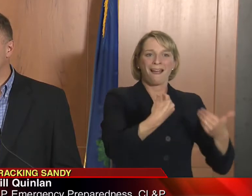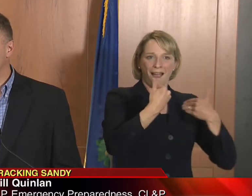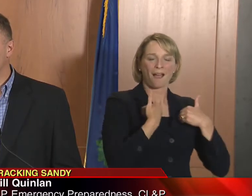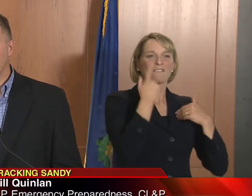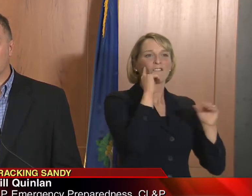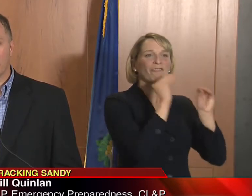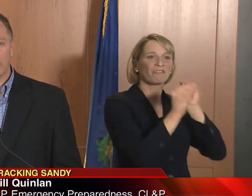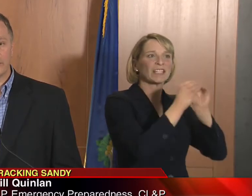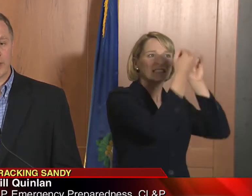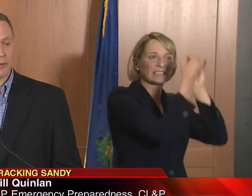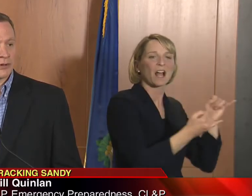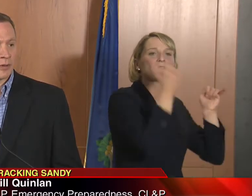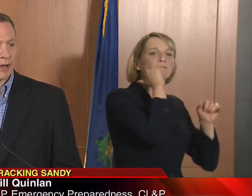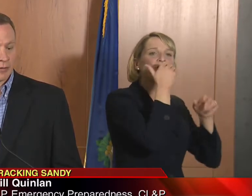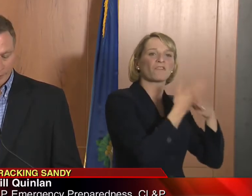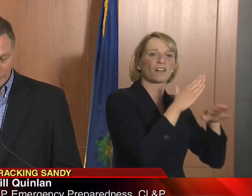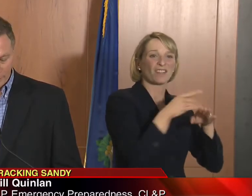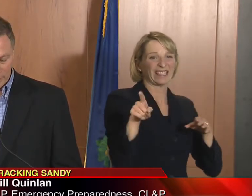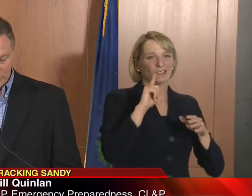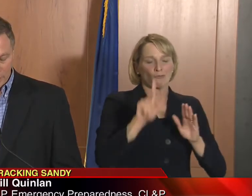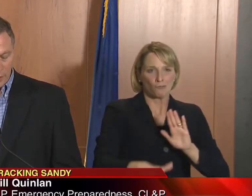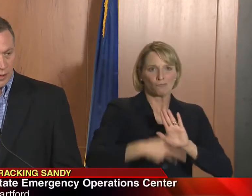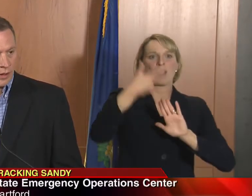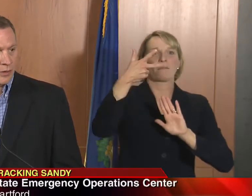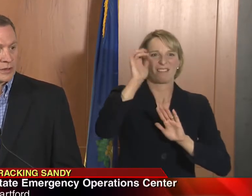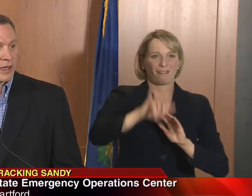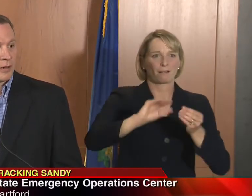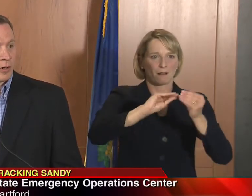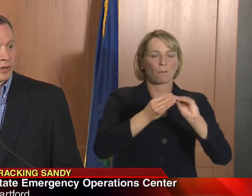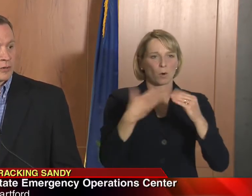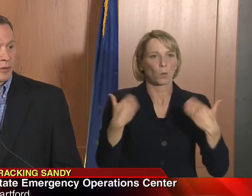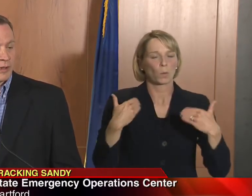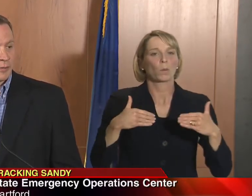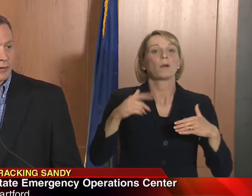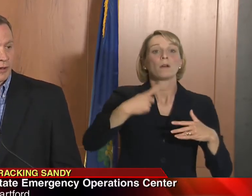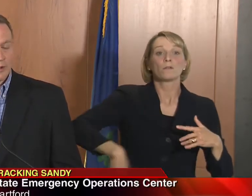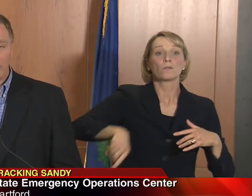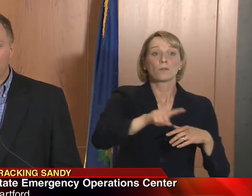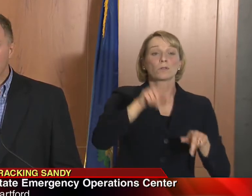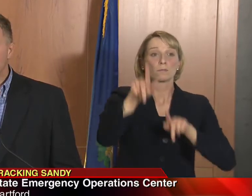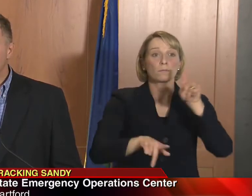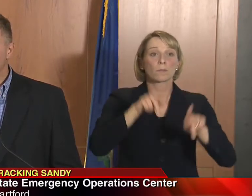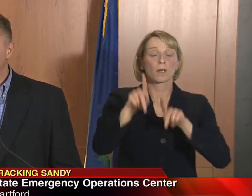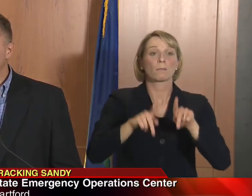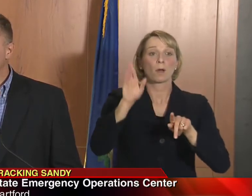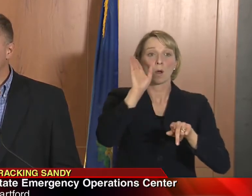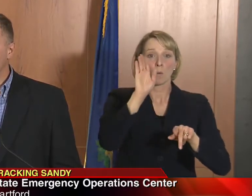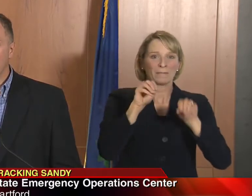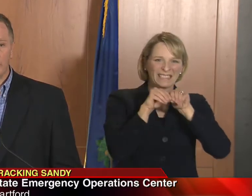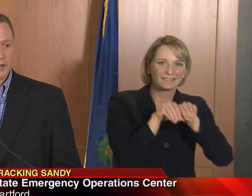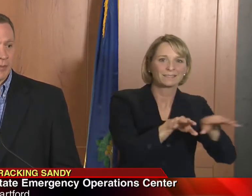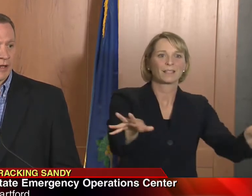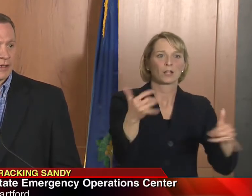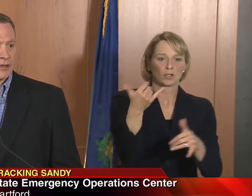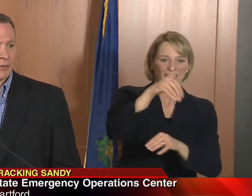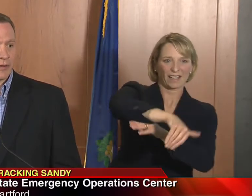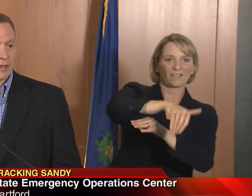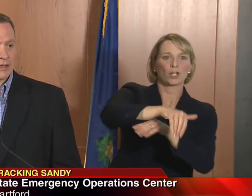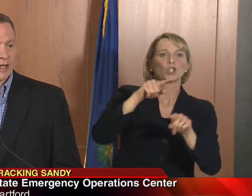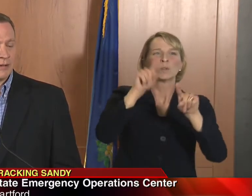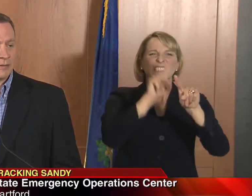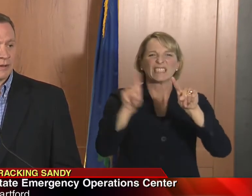the landfall of Tropical Storm Irene. Those line workers will be deployed later this evening to